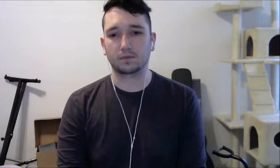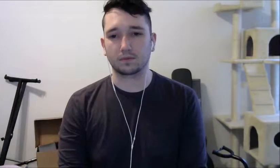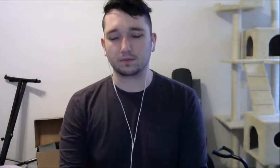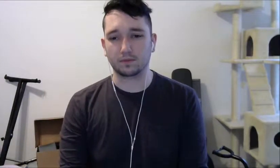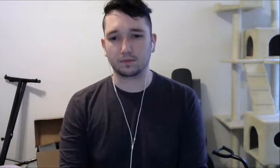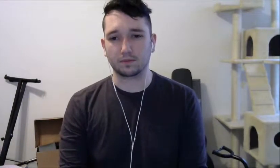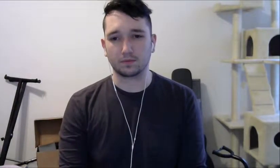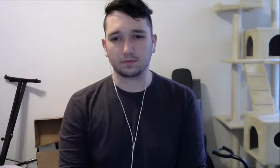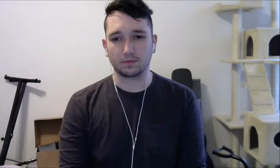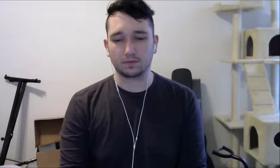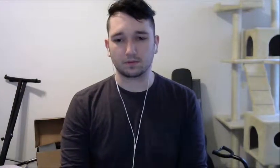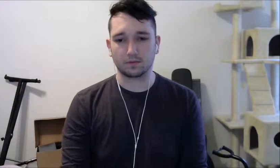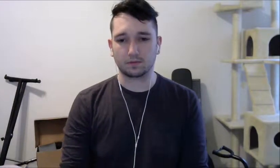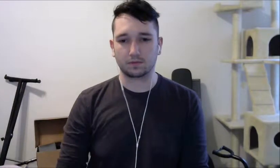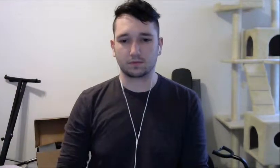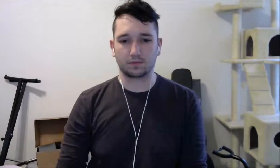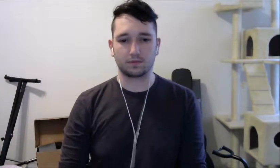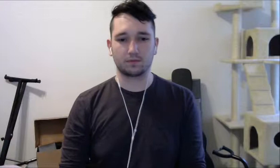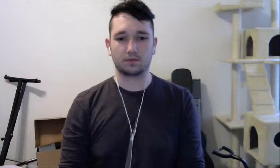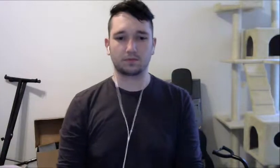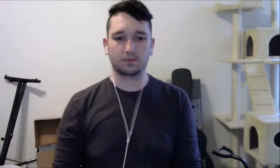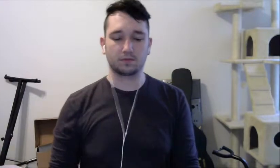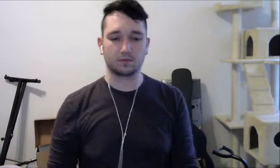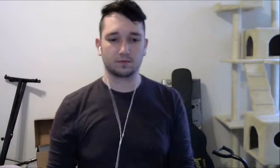and unhealthy living environments.